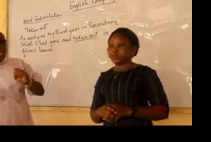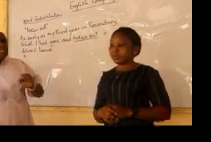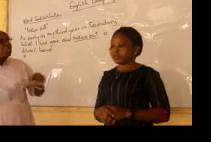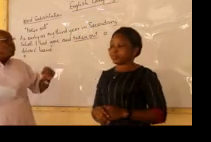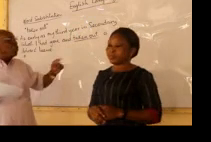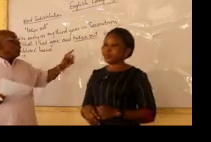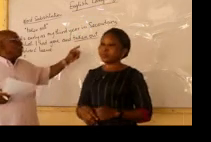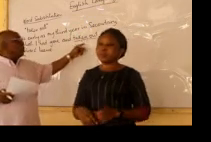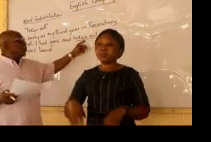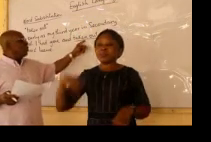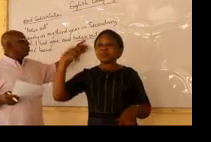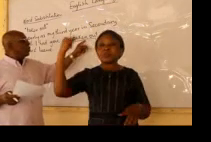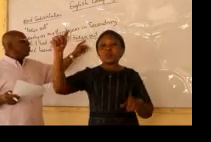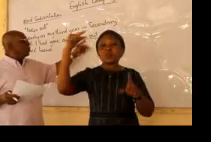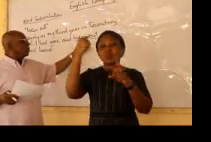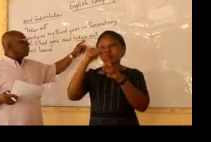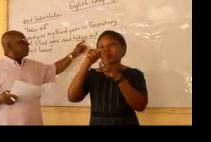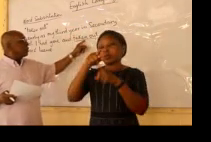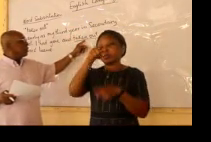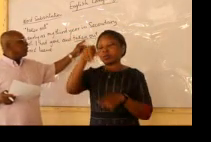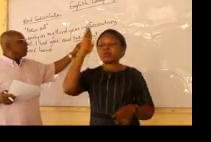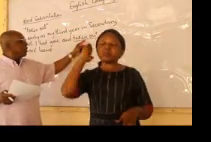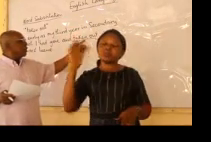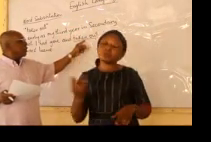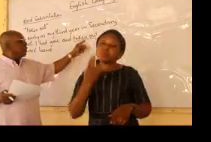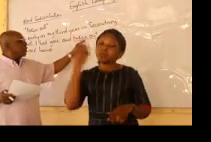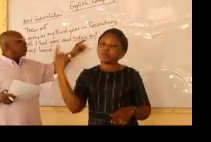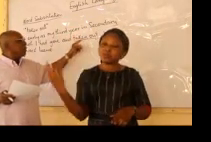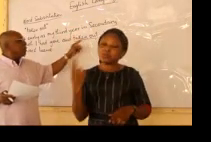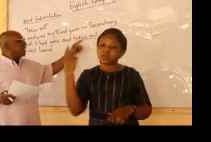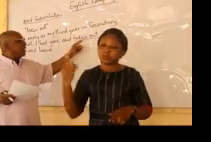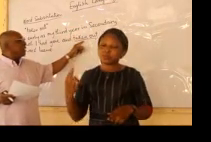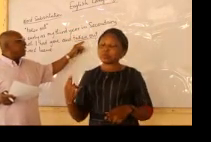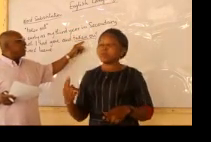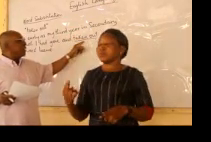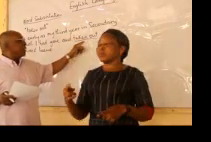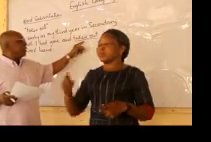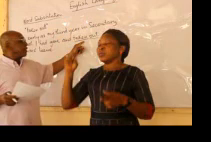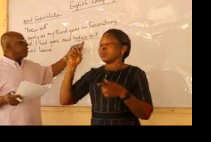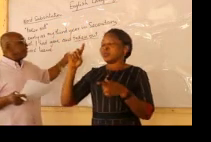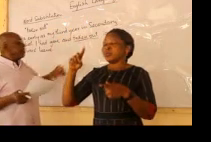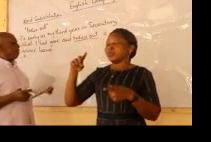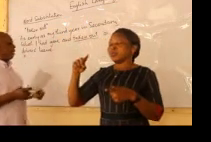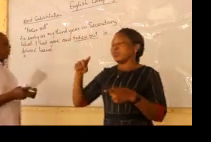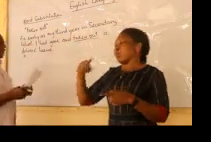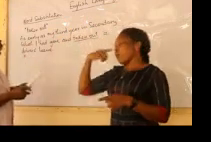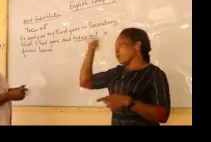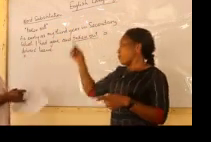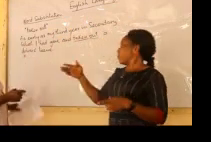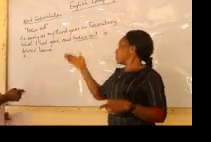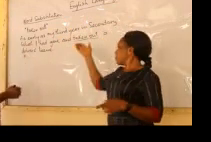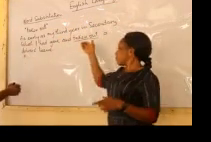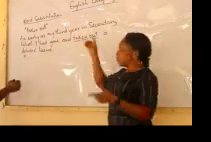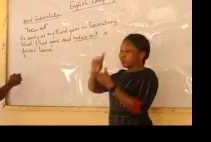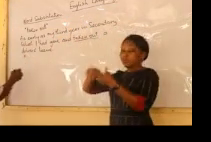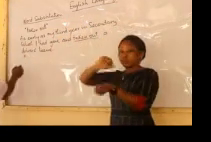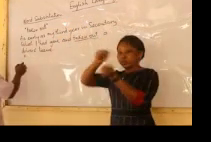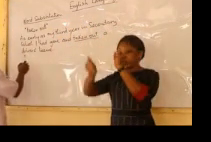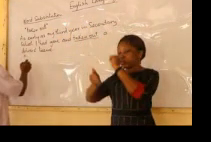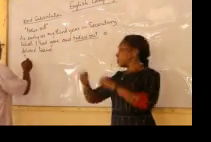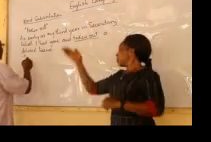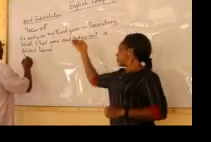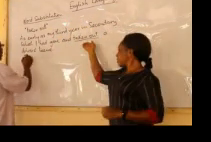the word you will use to replace this must be in the